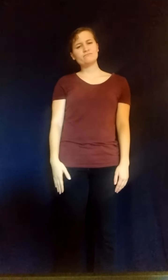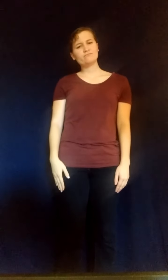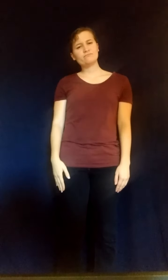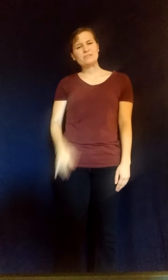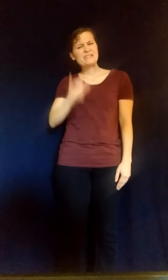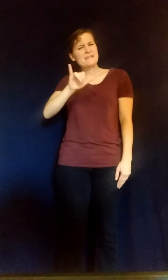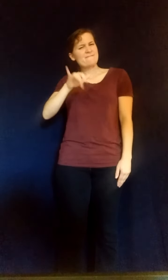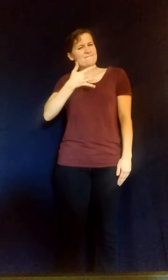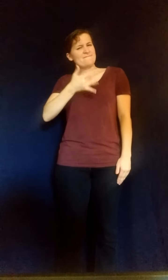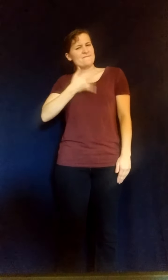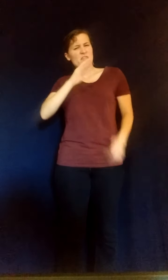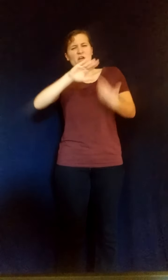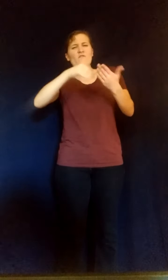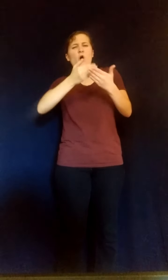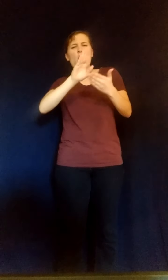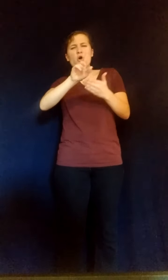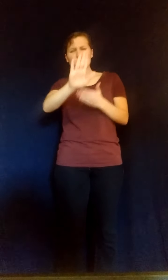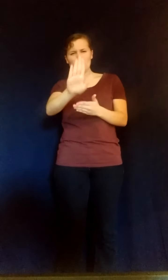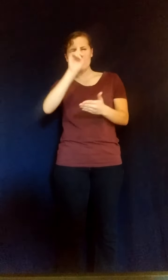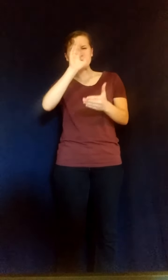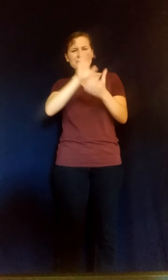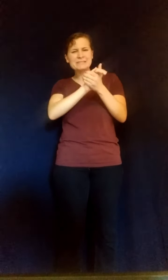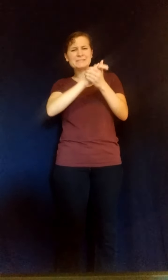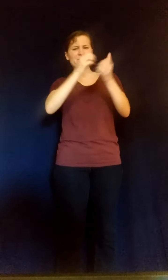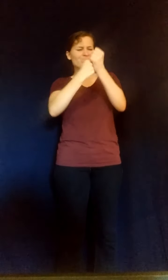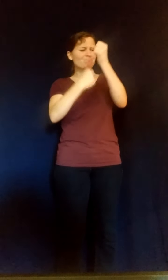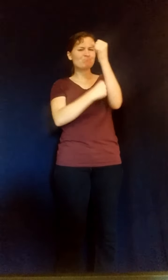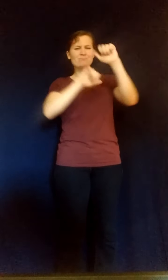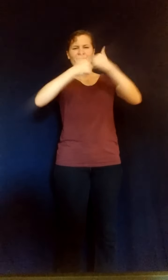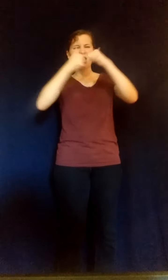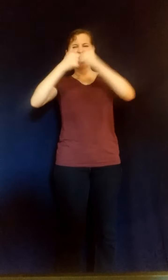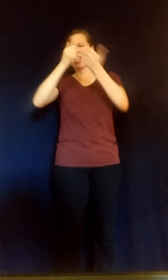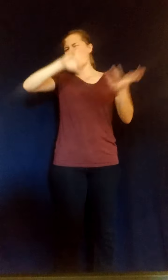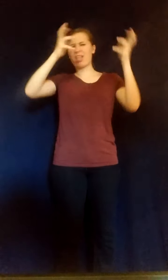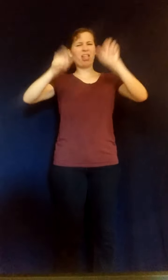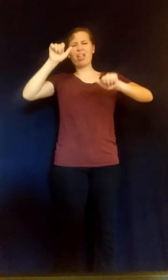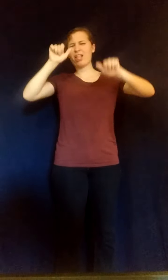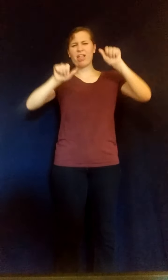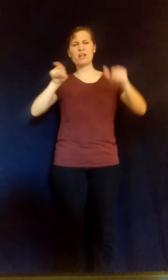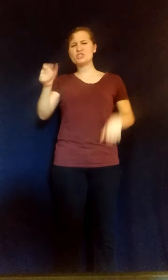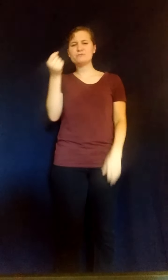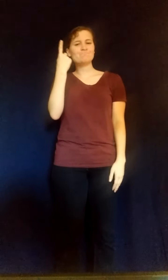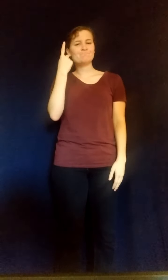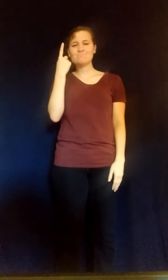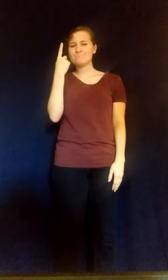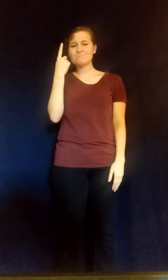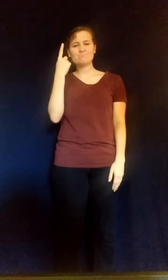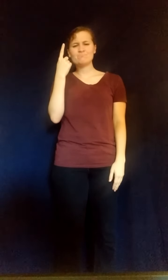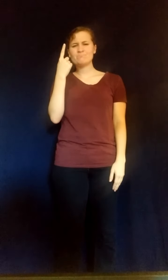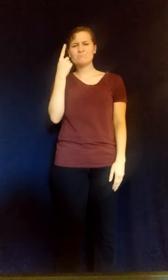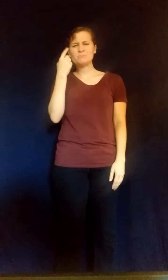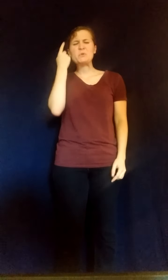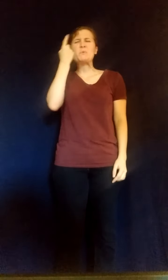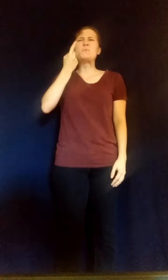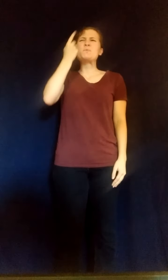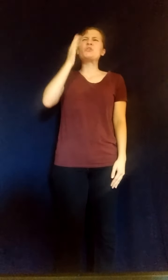What it feels like to have your entire belief system overload with skepticism. To never know the day that you would finally be